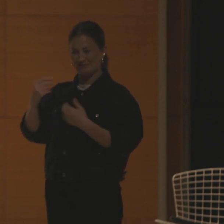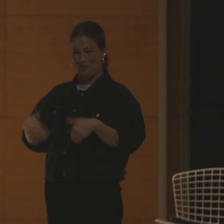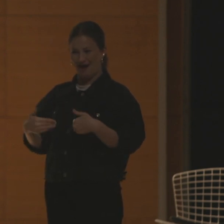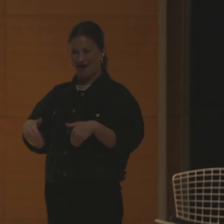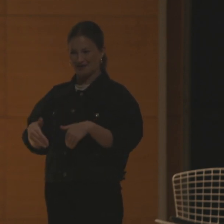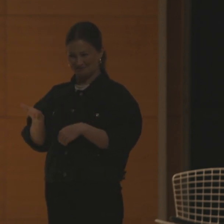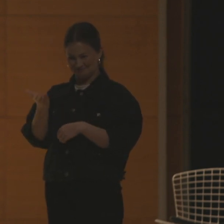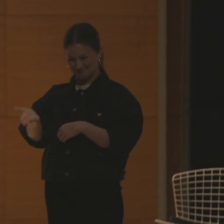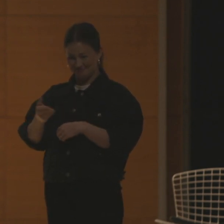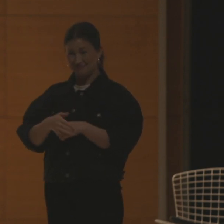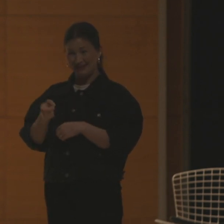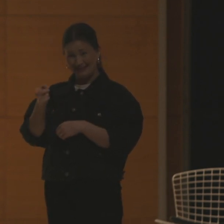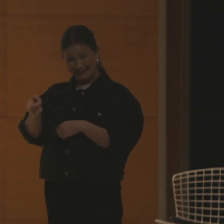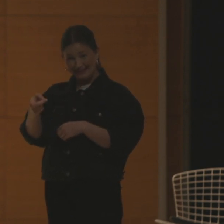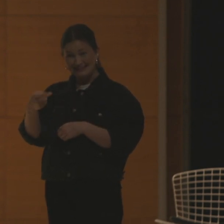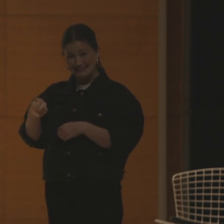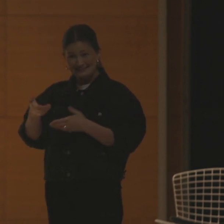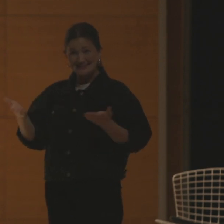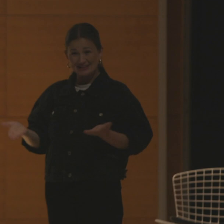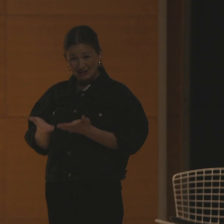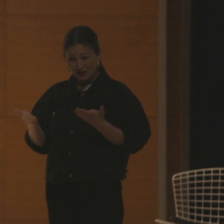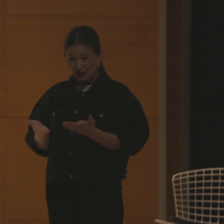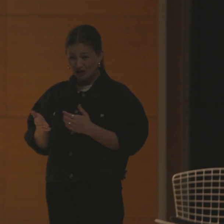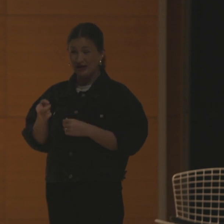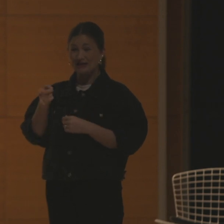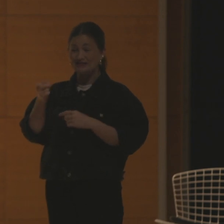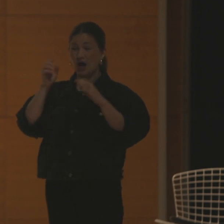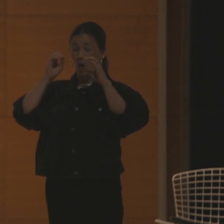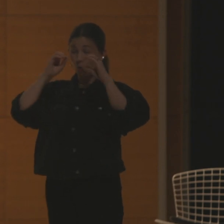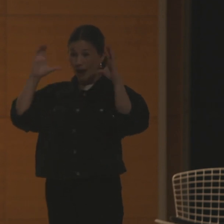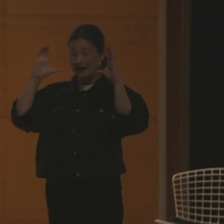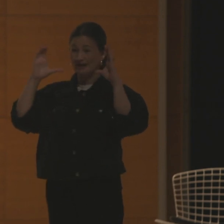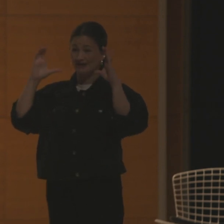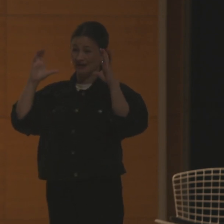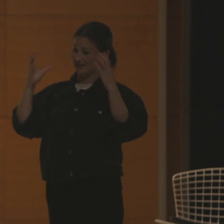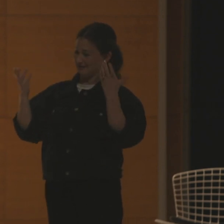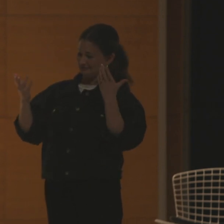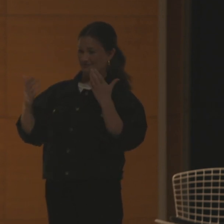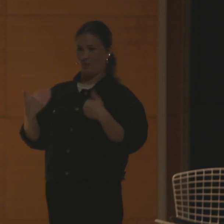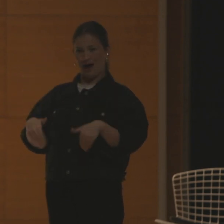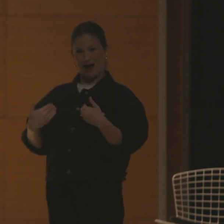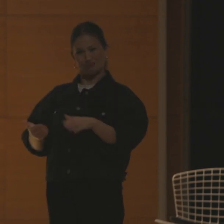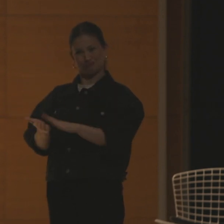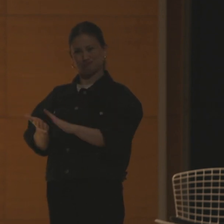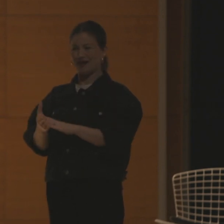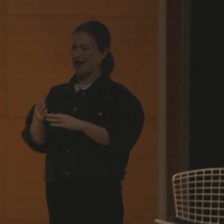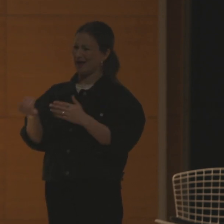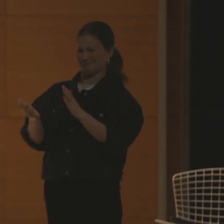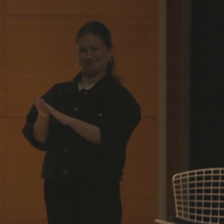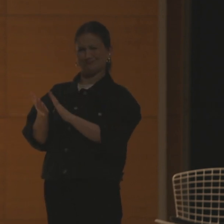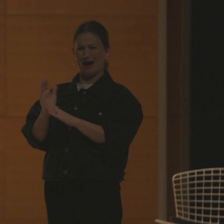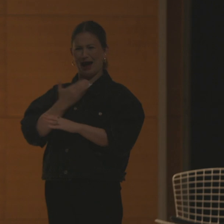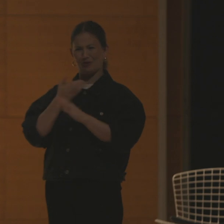The fact that he's here, lucid, awake, well done, sir, well done. And also give it up for our